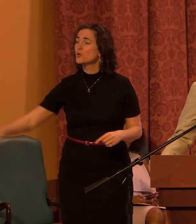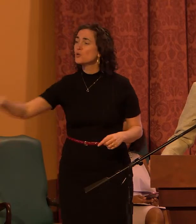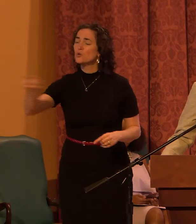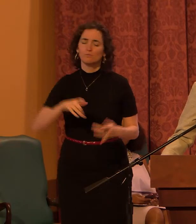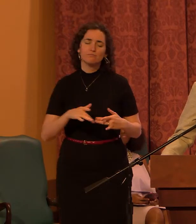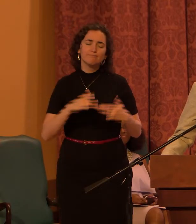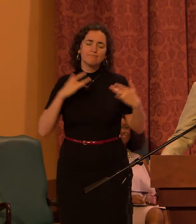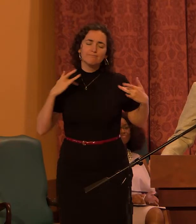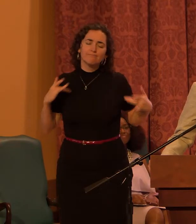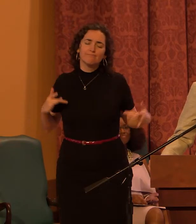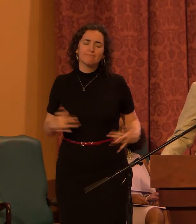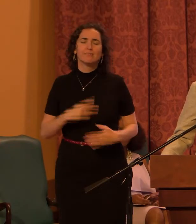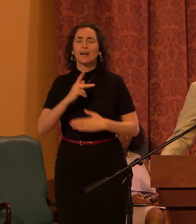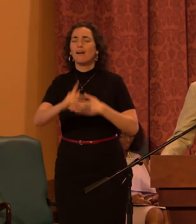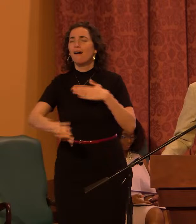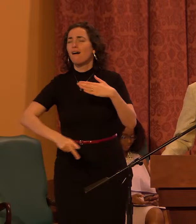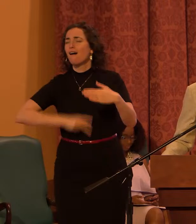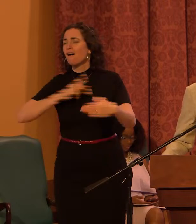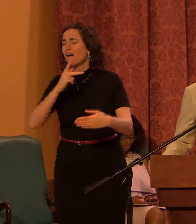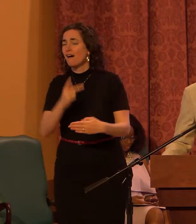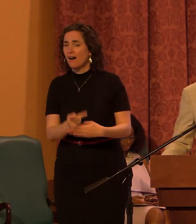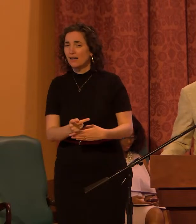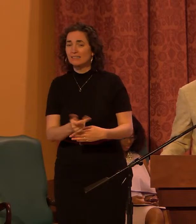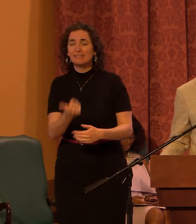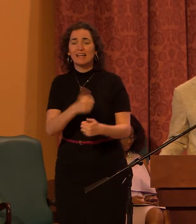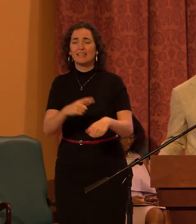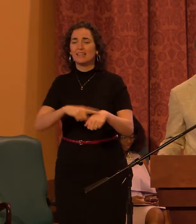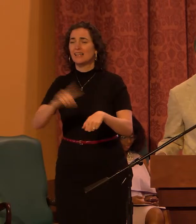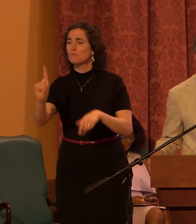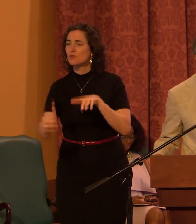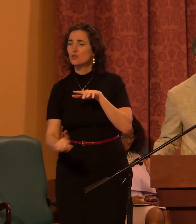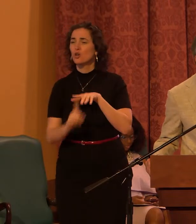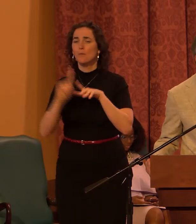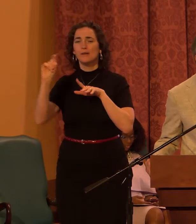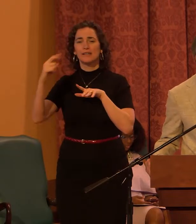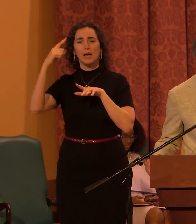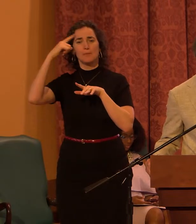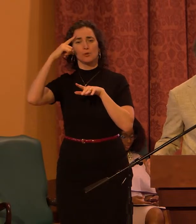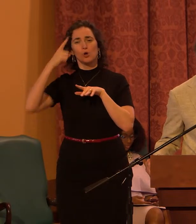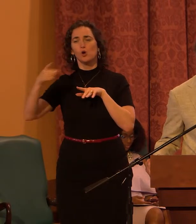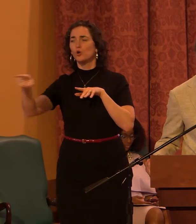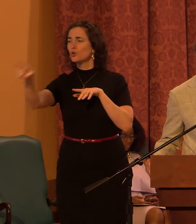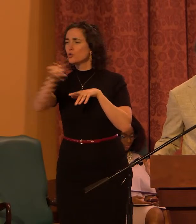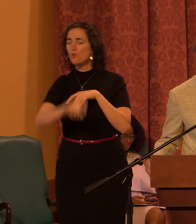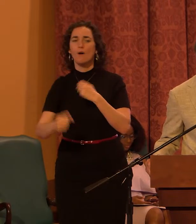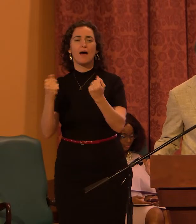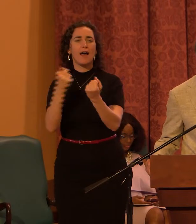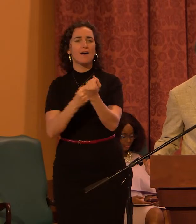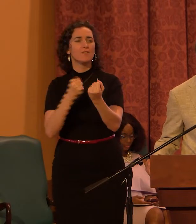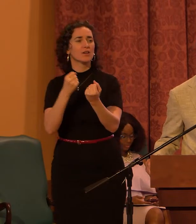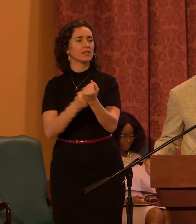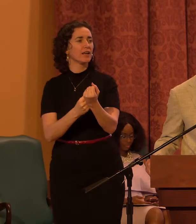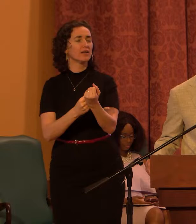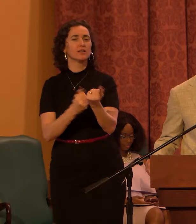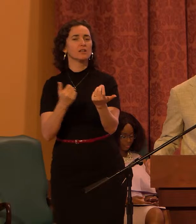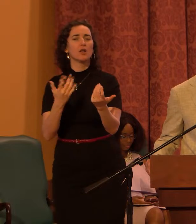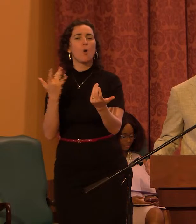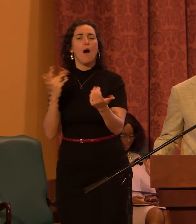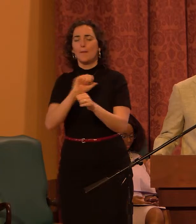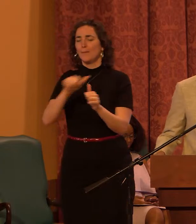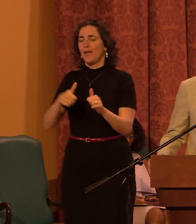kindest people I have ever met. Every time you would come to the Capitol, you advocated a position from a position of